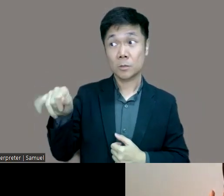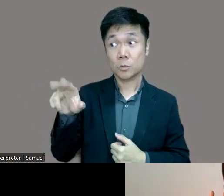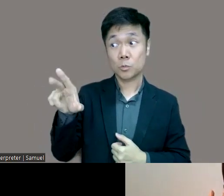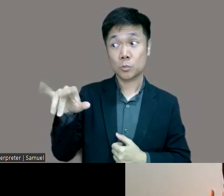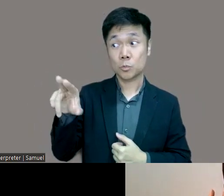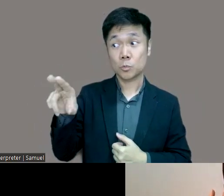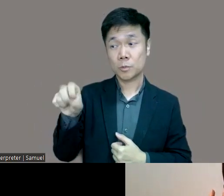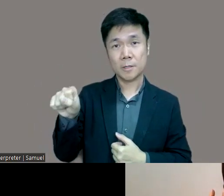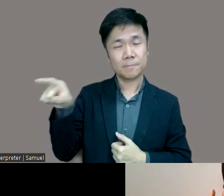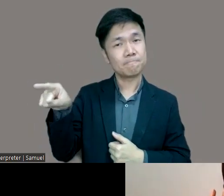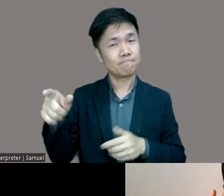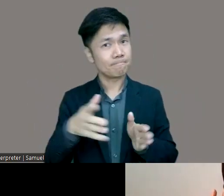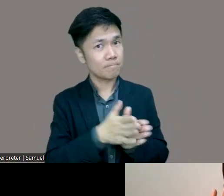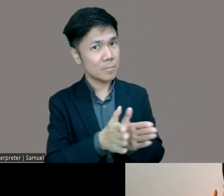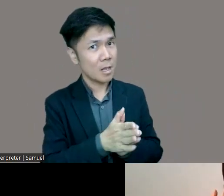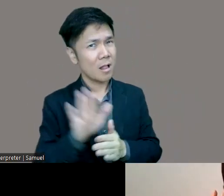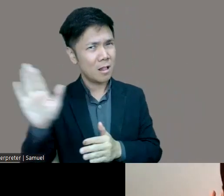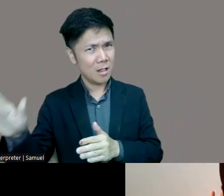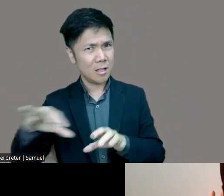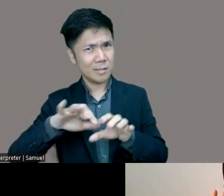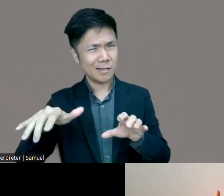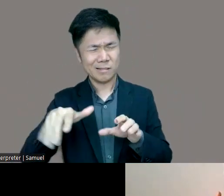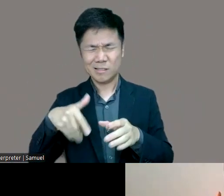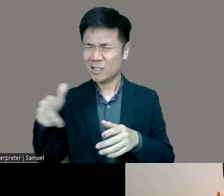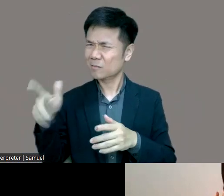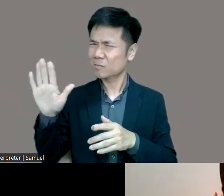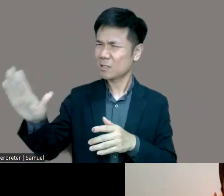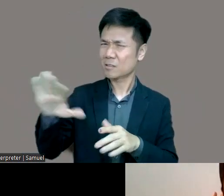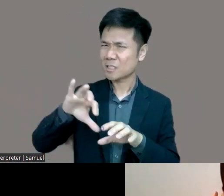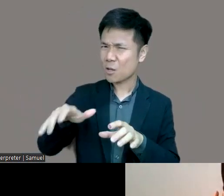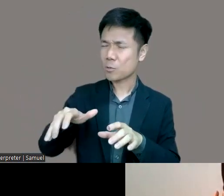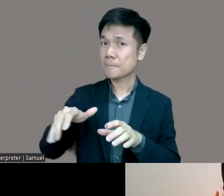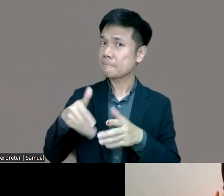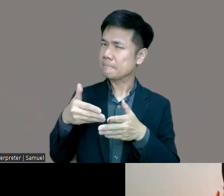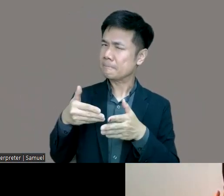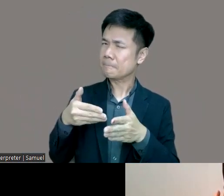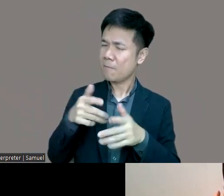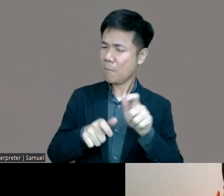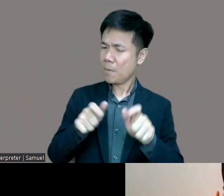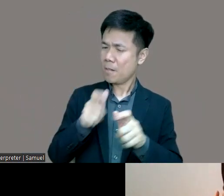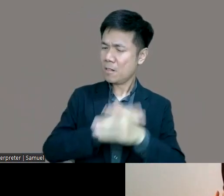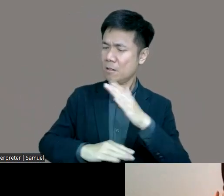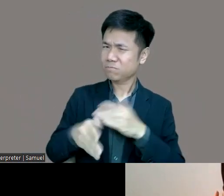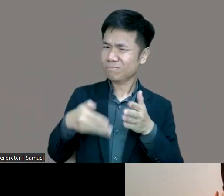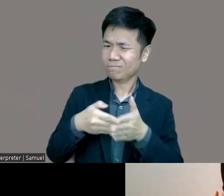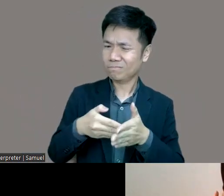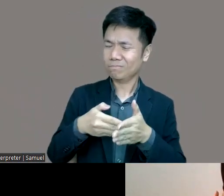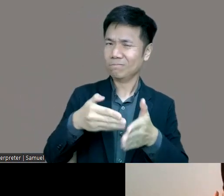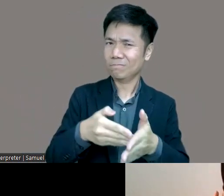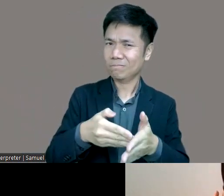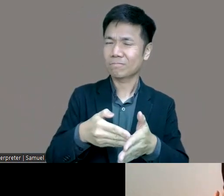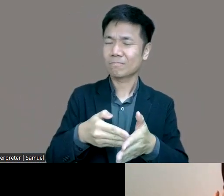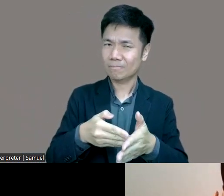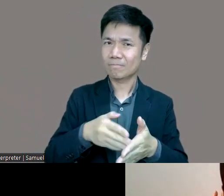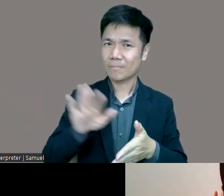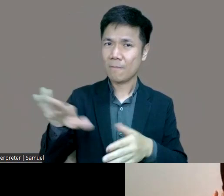just at national level, extra barriers. So extra barriers that refugees with disabilities face at